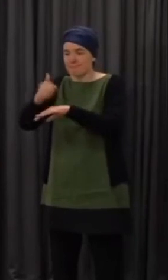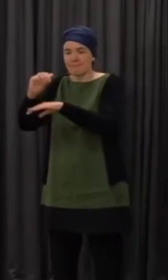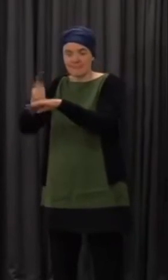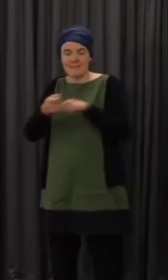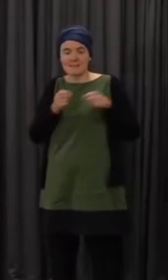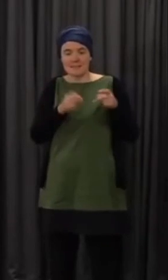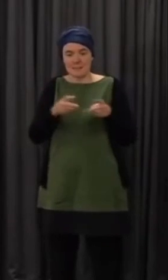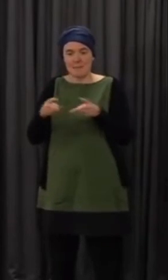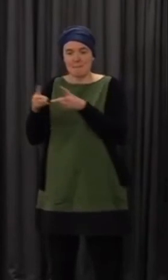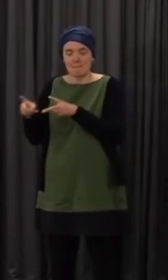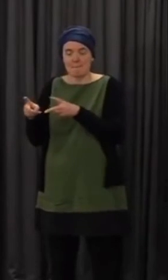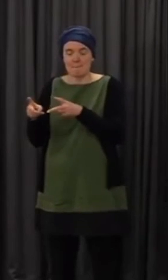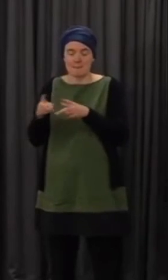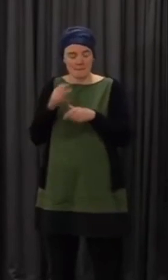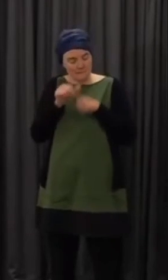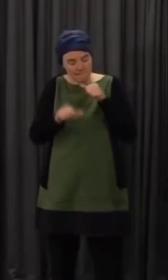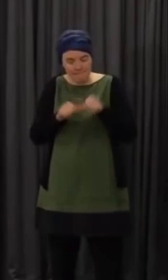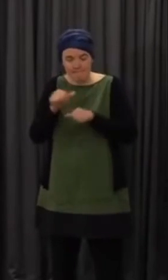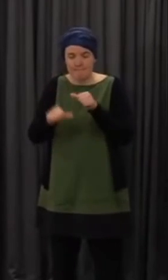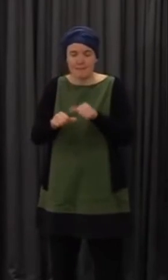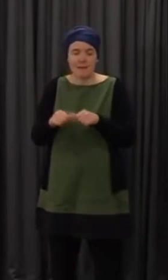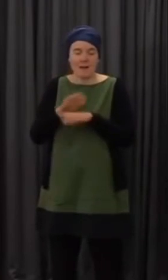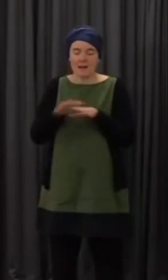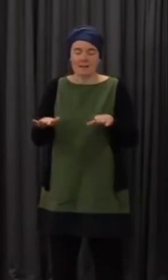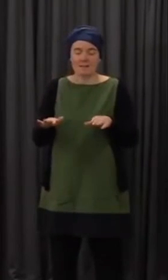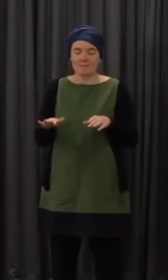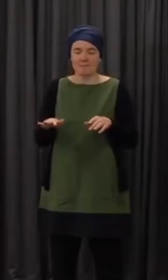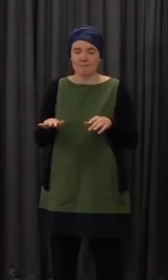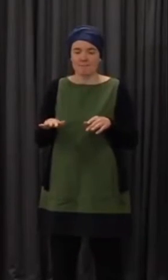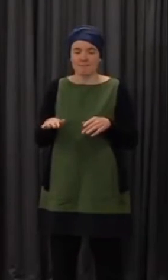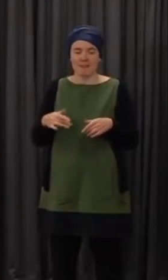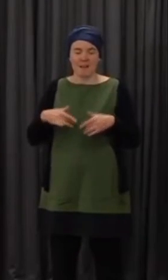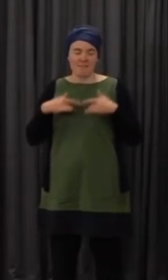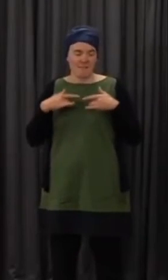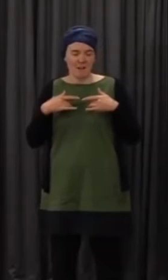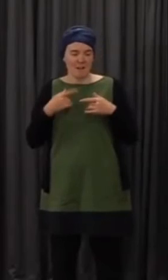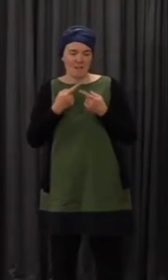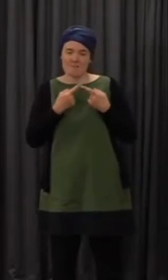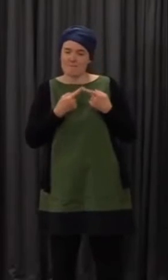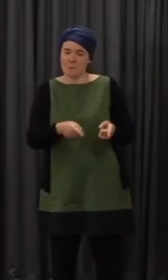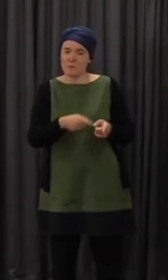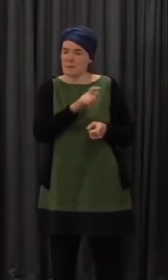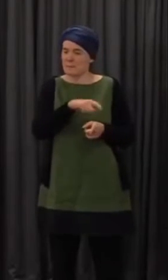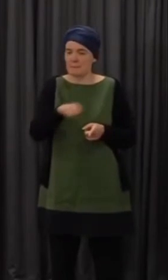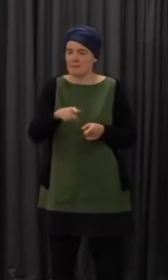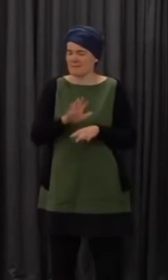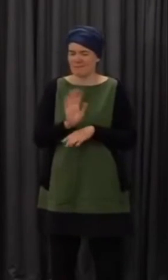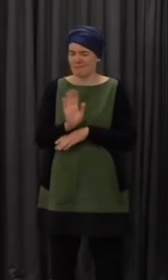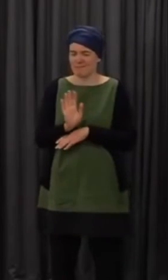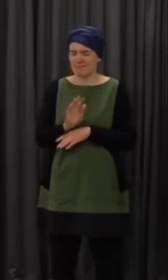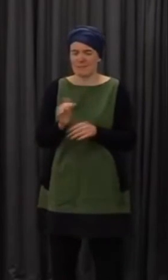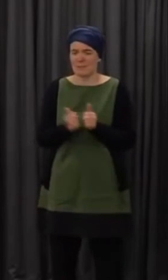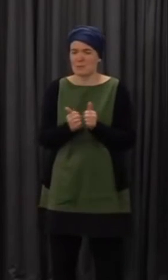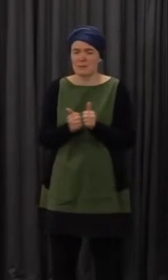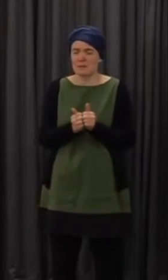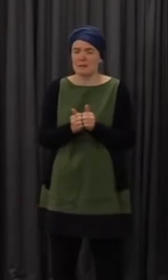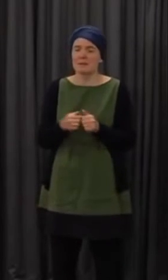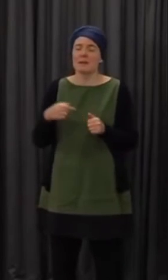not attracted to the idea of compulsion as the way to persuade people of this. I think we will need